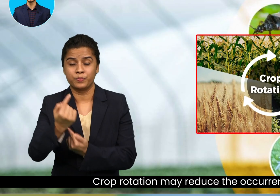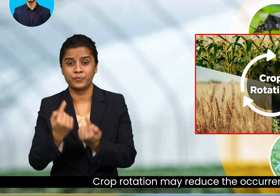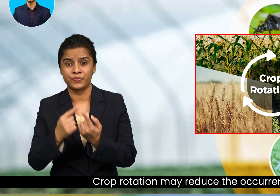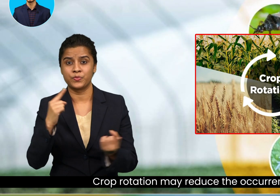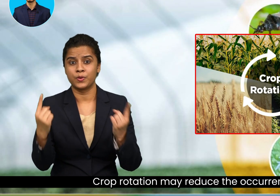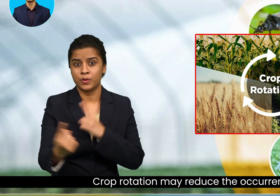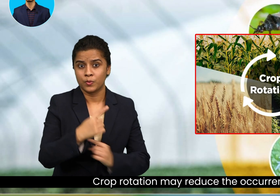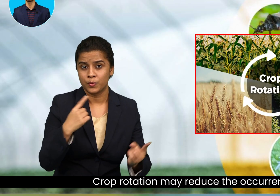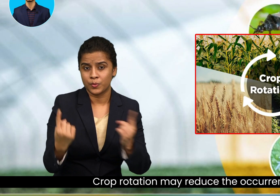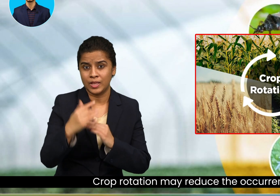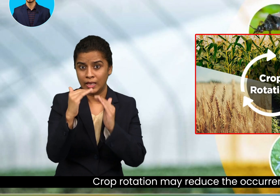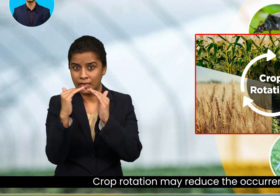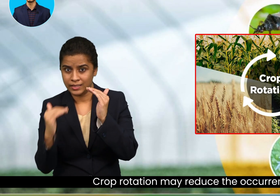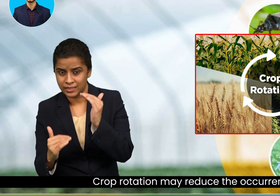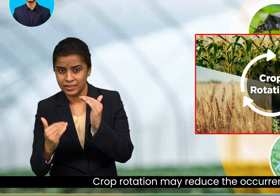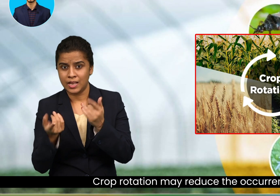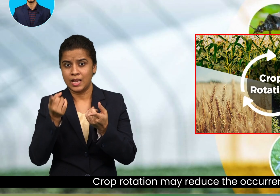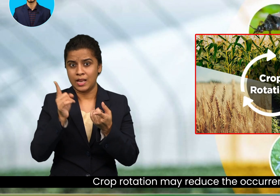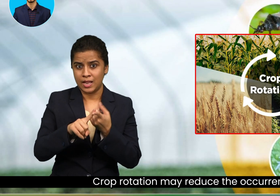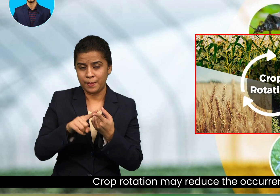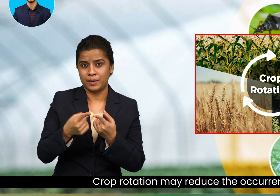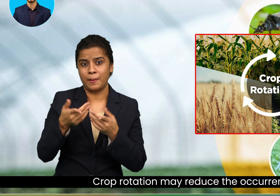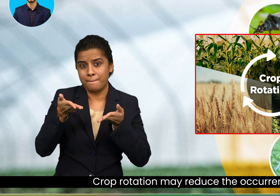Crop rotation may reduce the occurrence